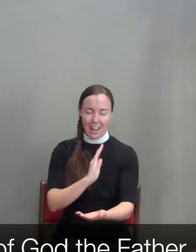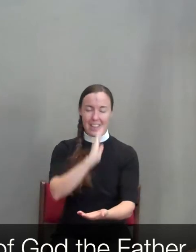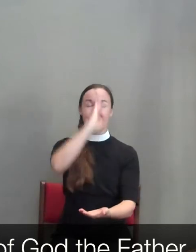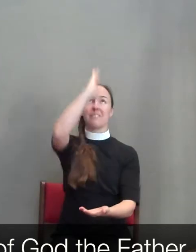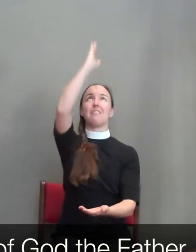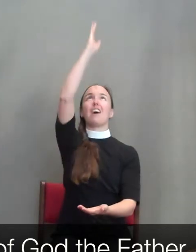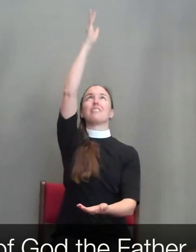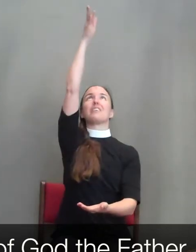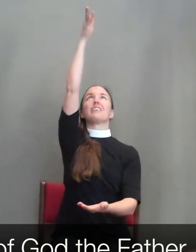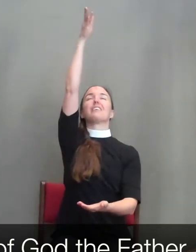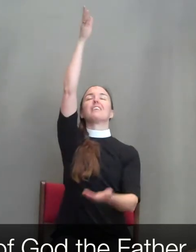God the Father.